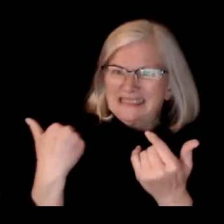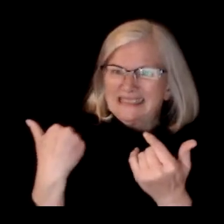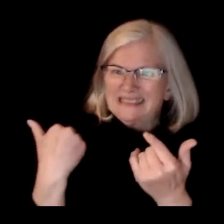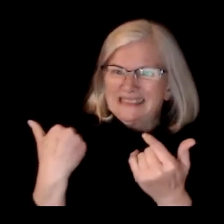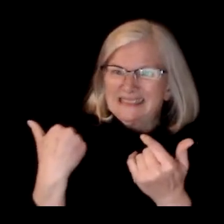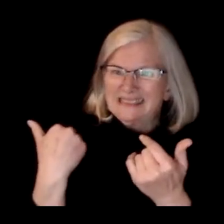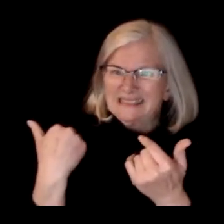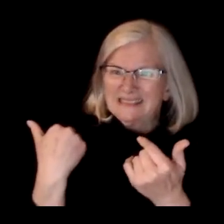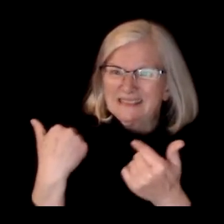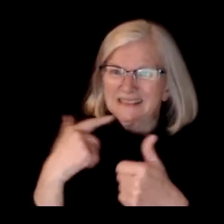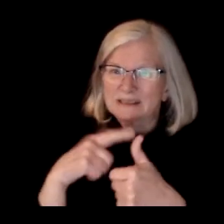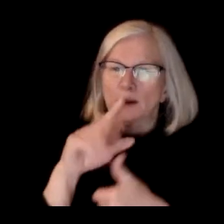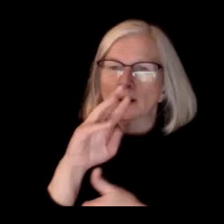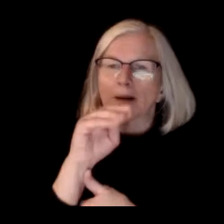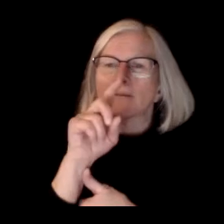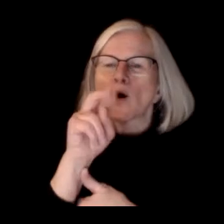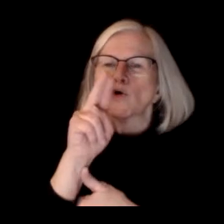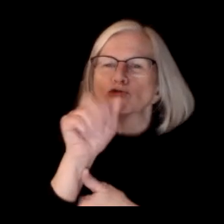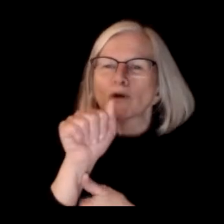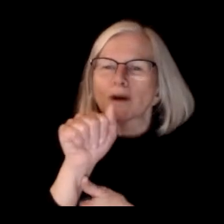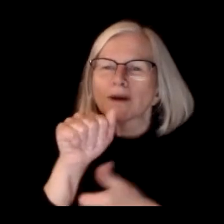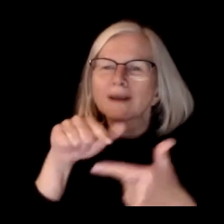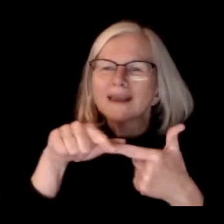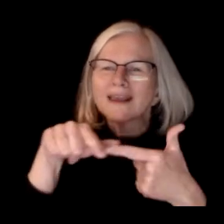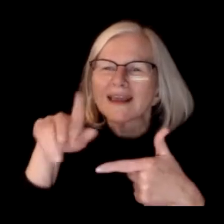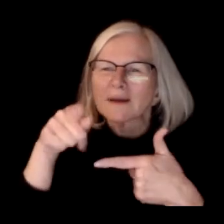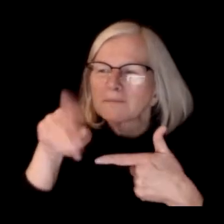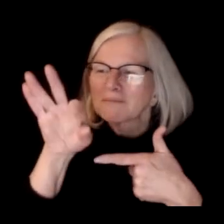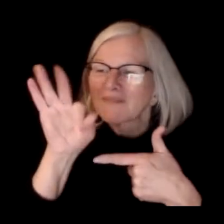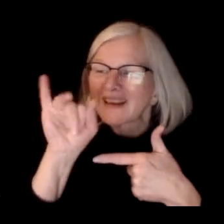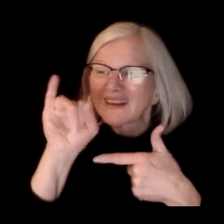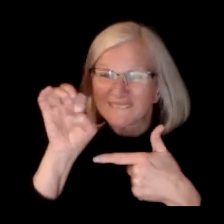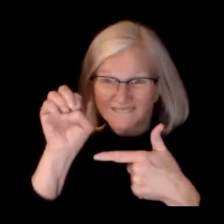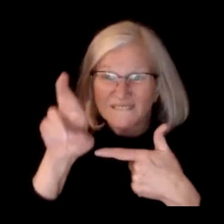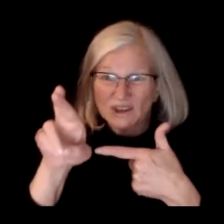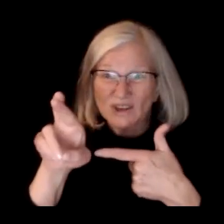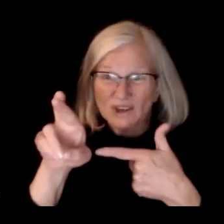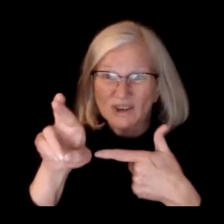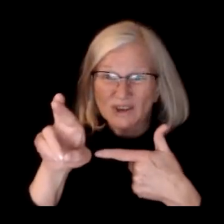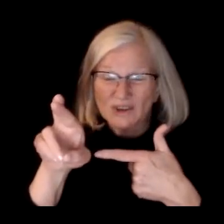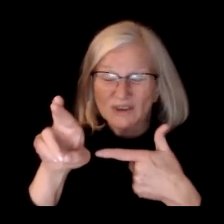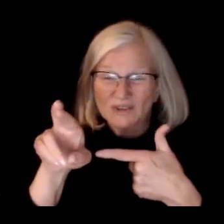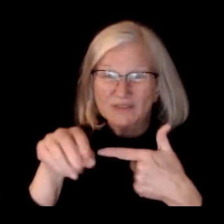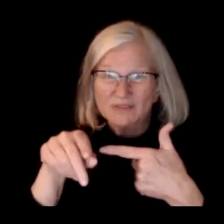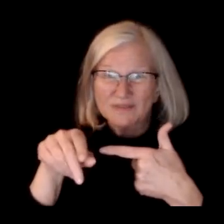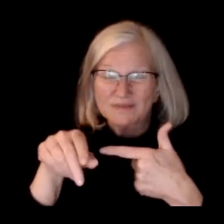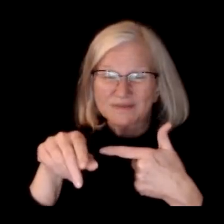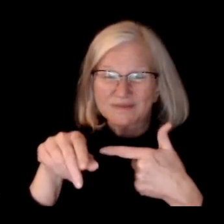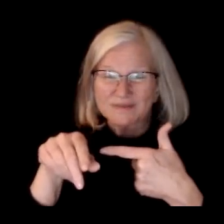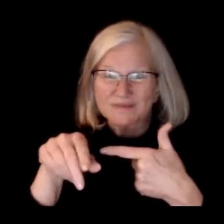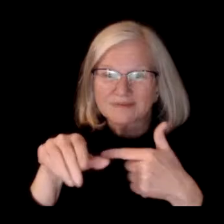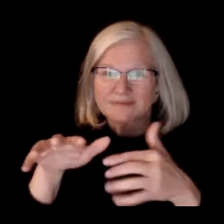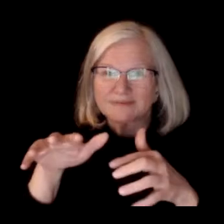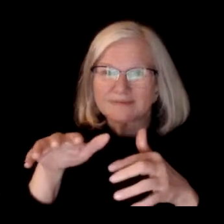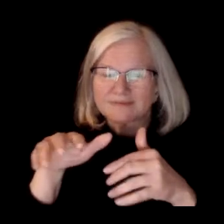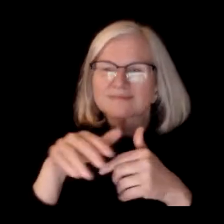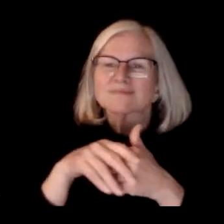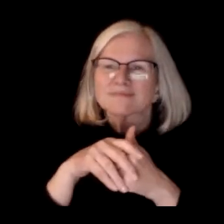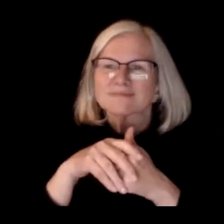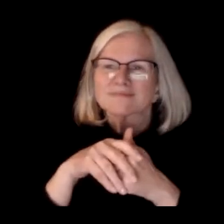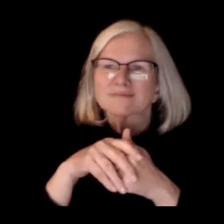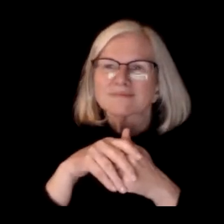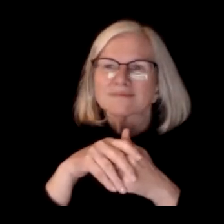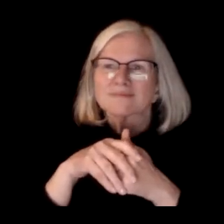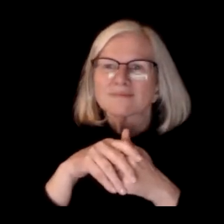it can be and will be and is being ramped up. But that's the detail we're awaiting from the feds. Okay, and